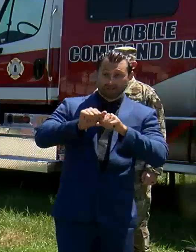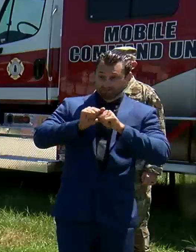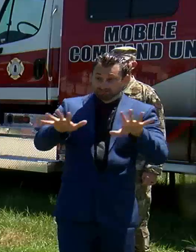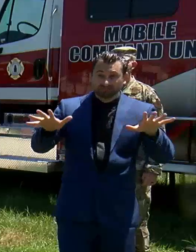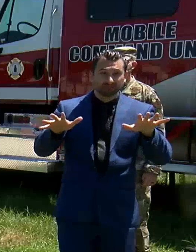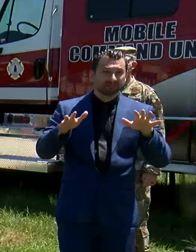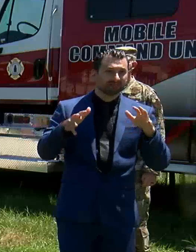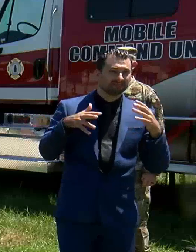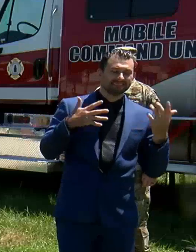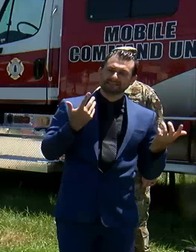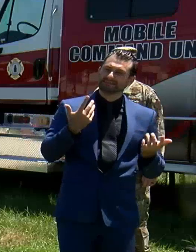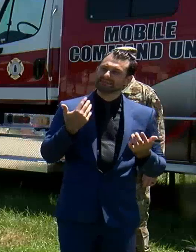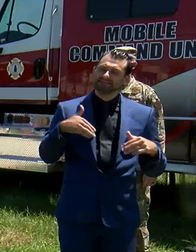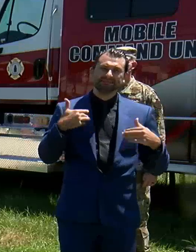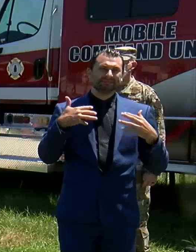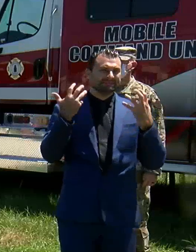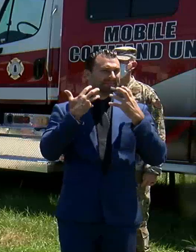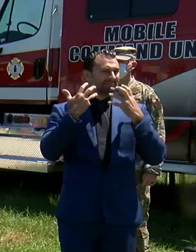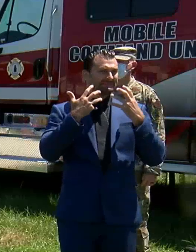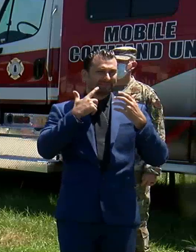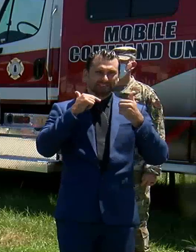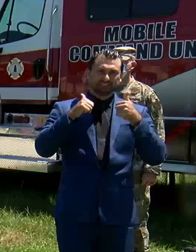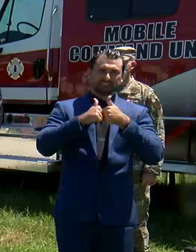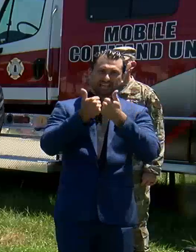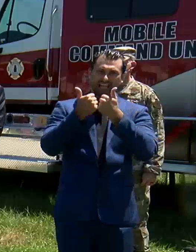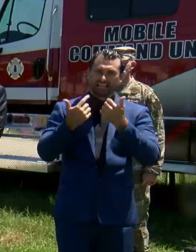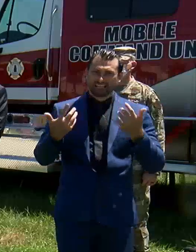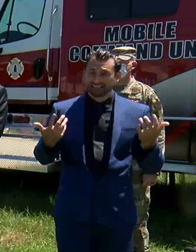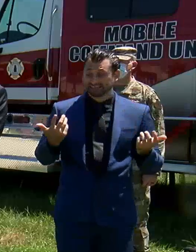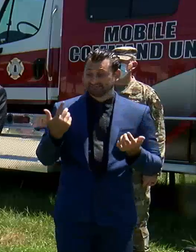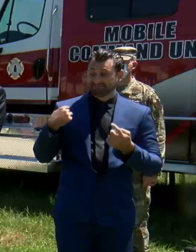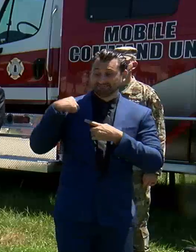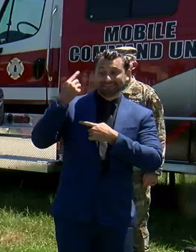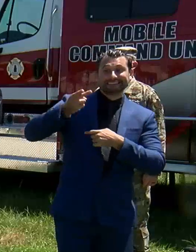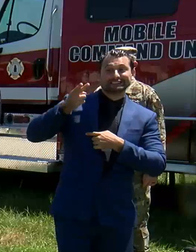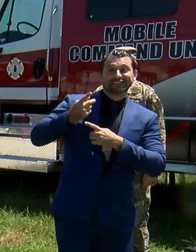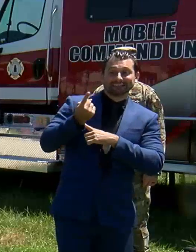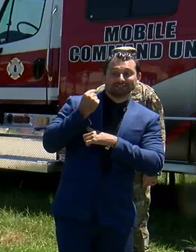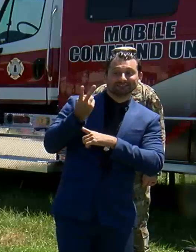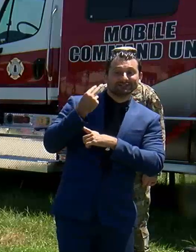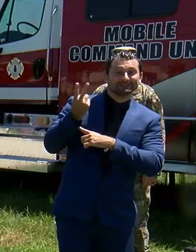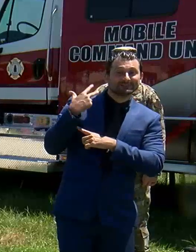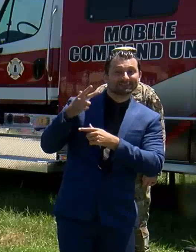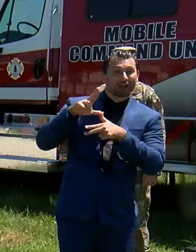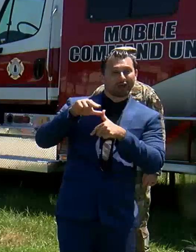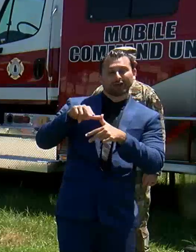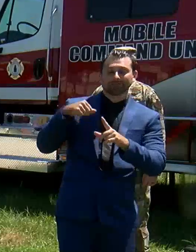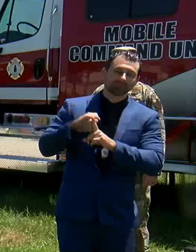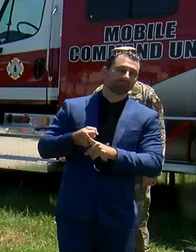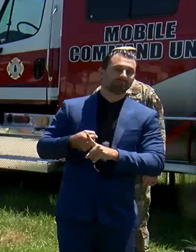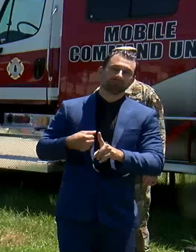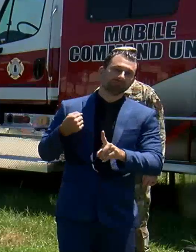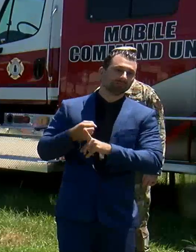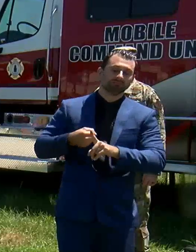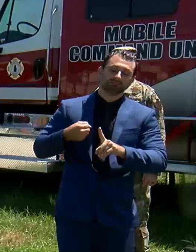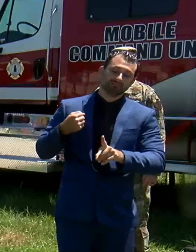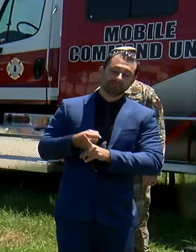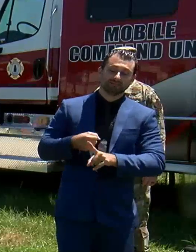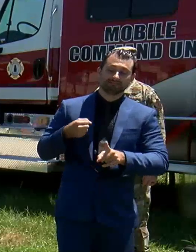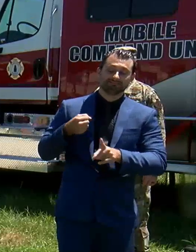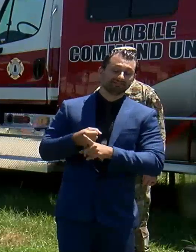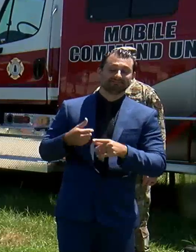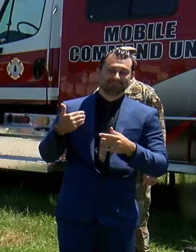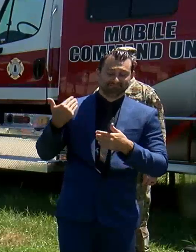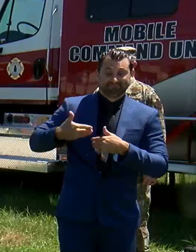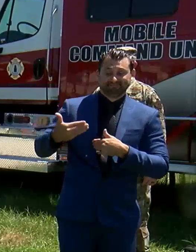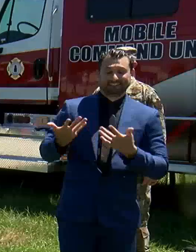over the last few years. We're due for a break, but we're assuming that we're going to have more storms, and I think you got to be prepared. I'm going to let Jared come up and say a few